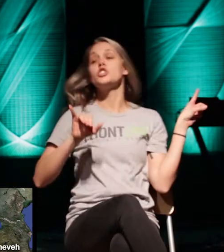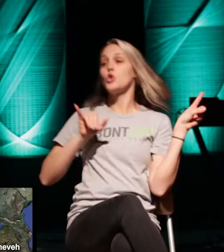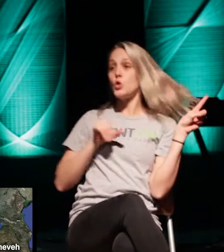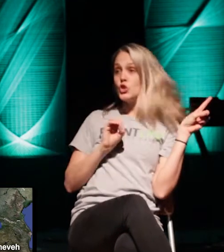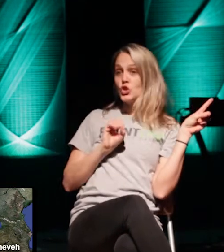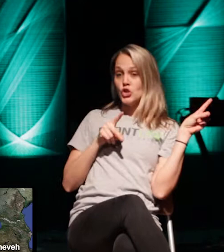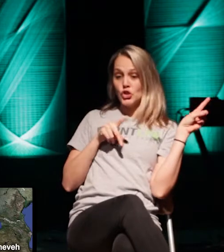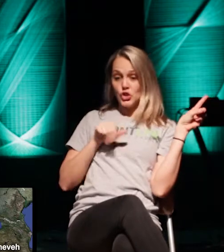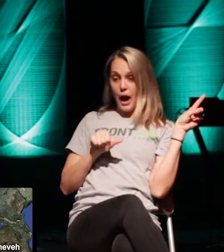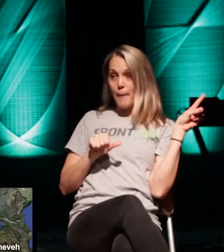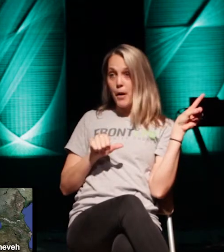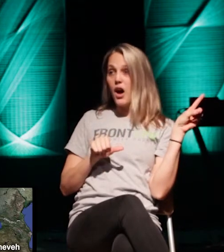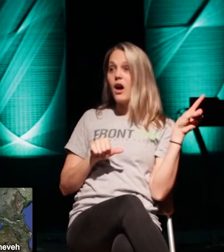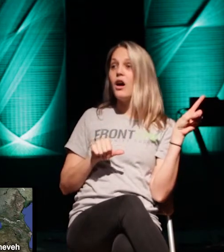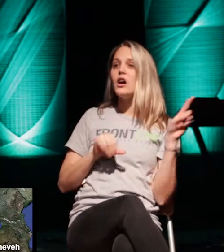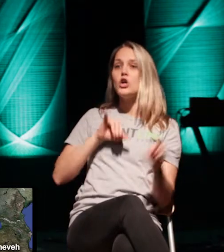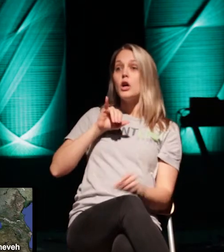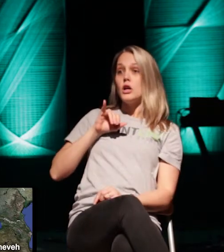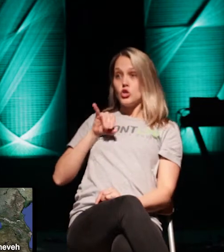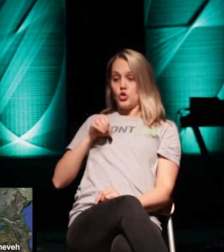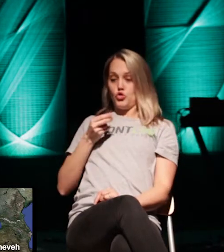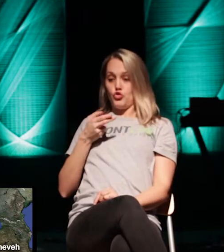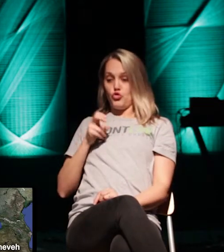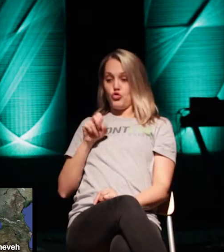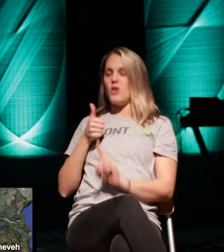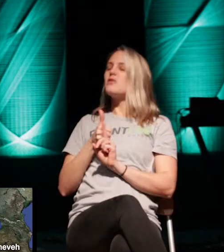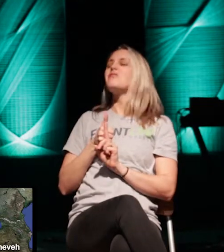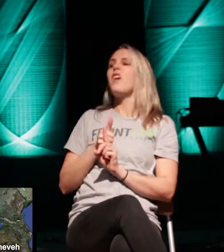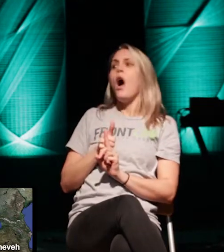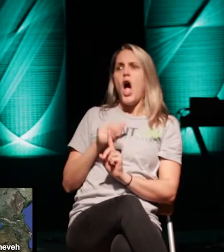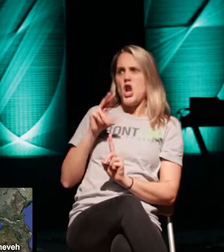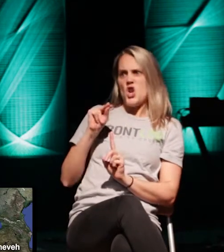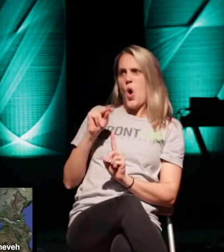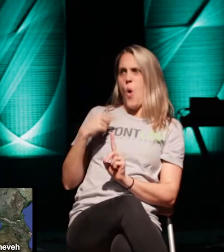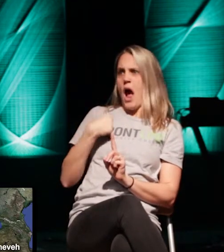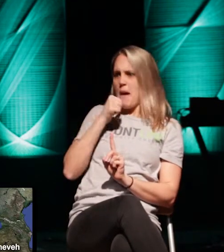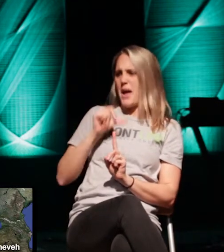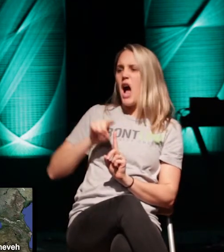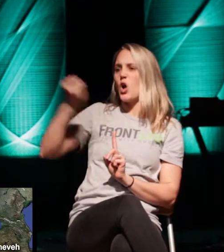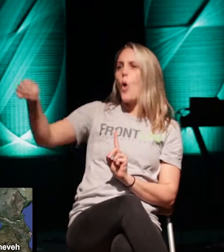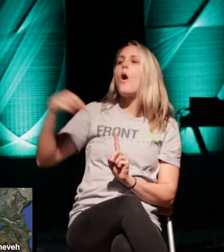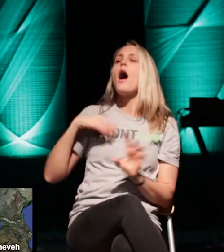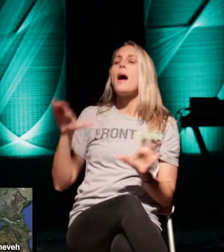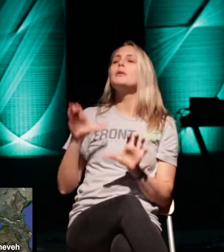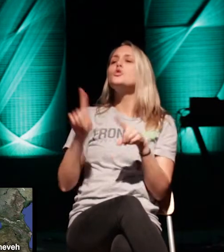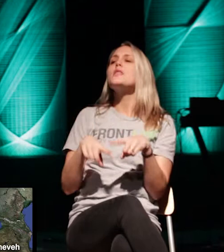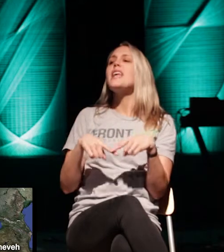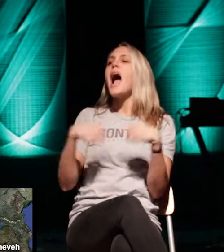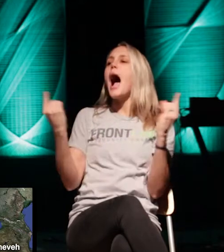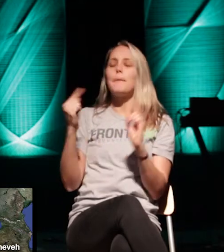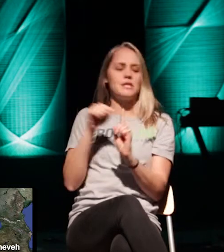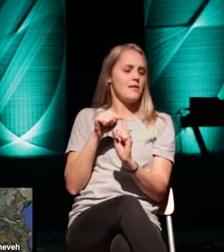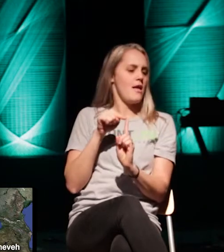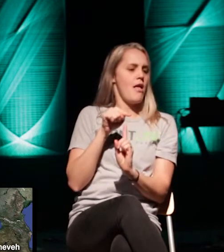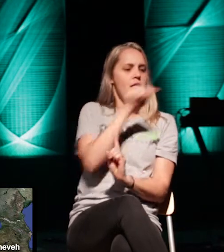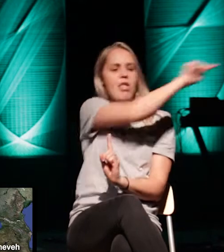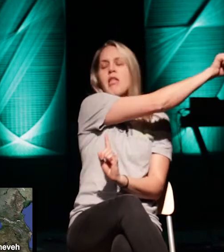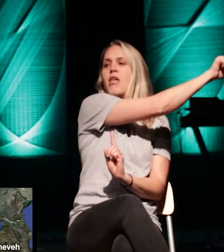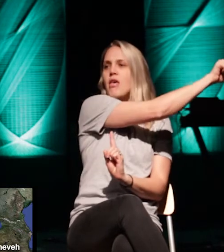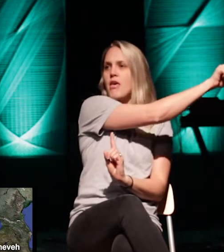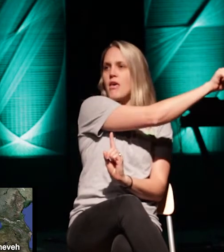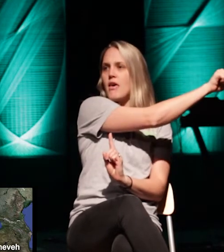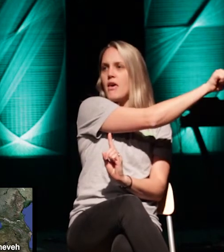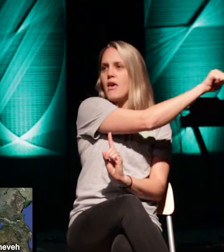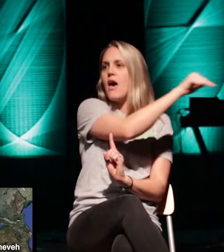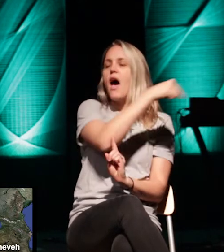heck no, I'm not going there. I'm going the opposite direction to Tarshish. I'm not going equal distance here, okay? I'm not going to the UP. I'm going to